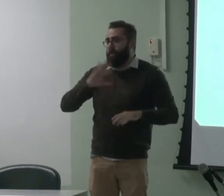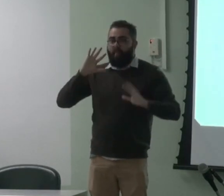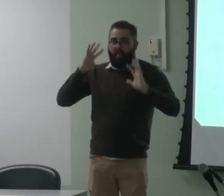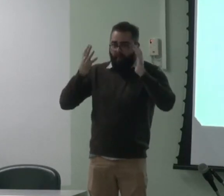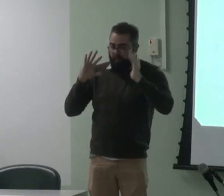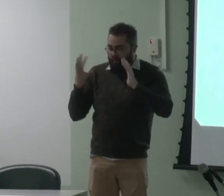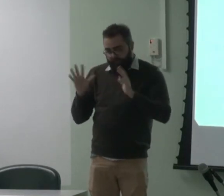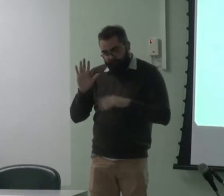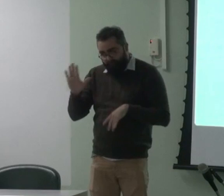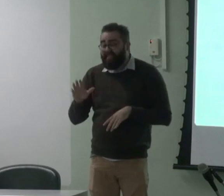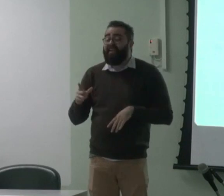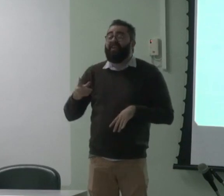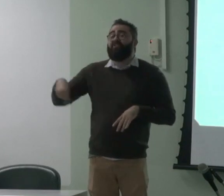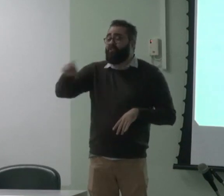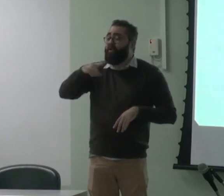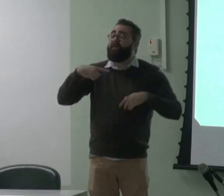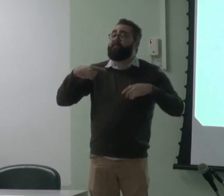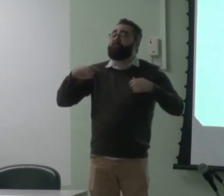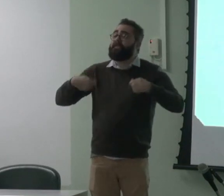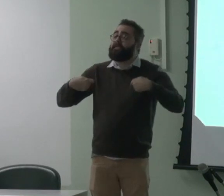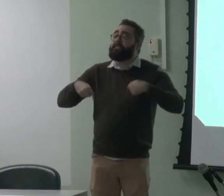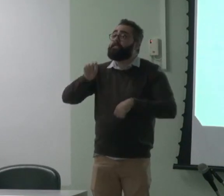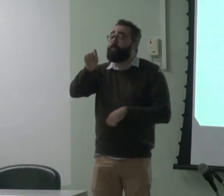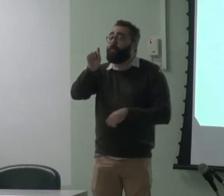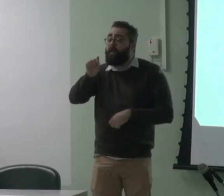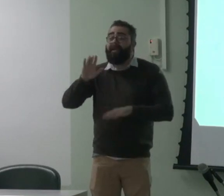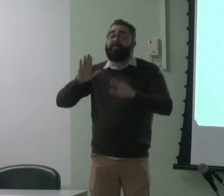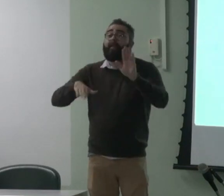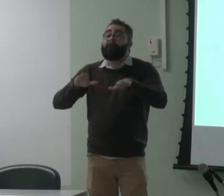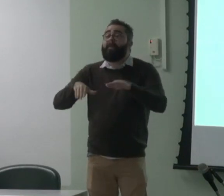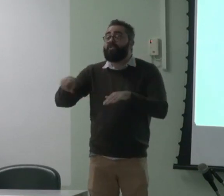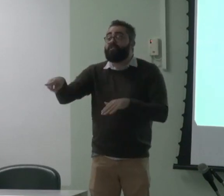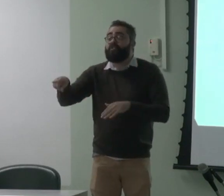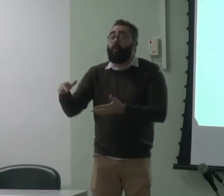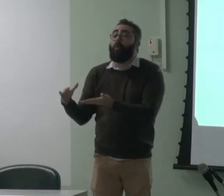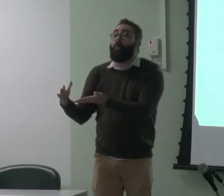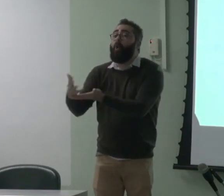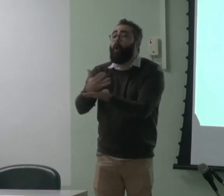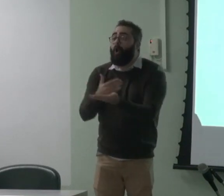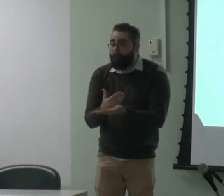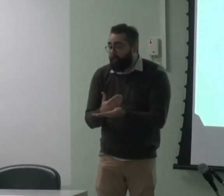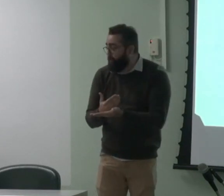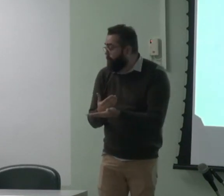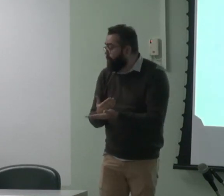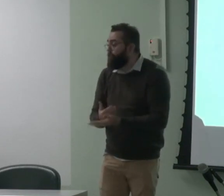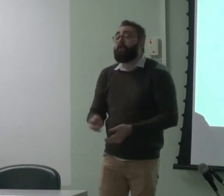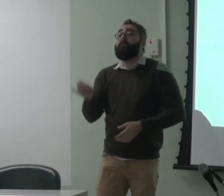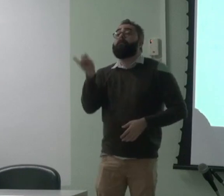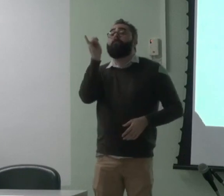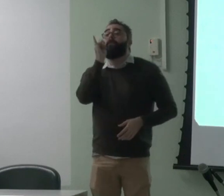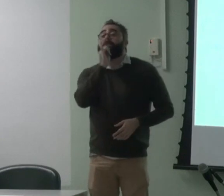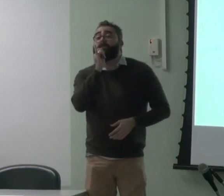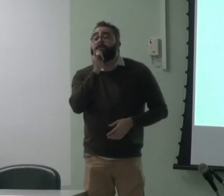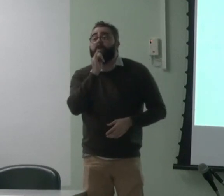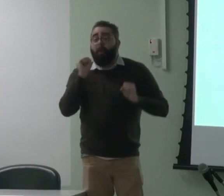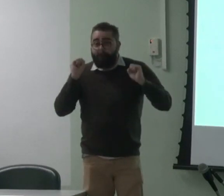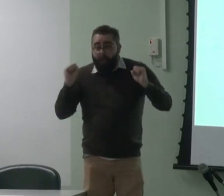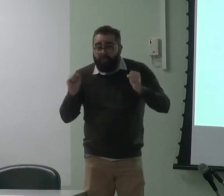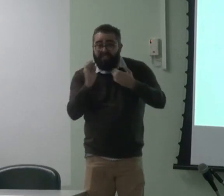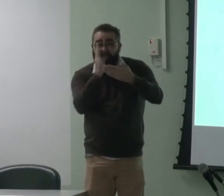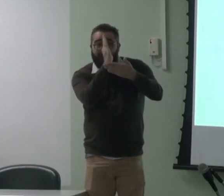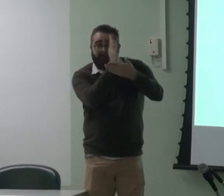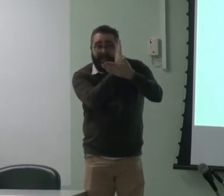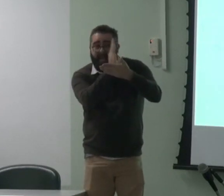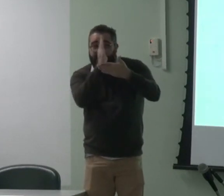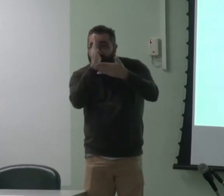depends on the resource. So if one compiles a resource which contains